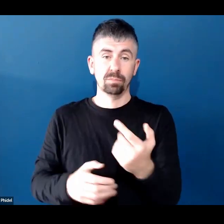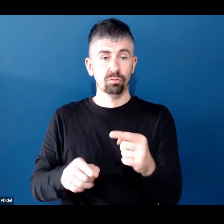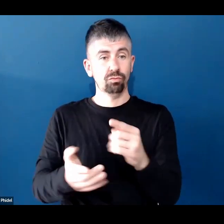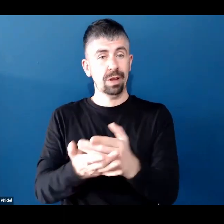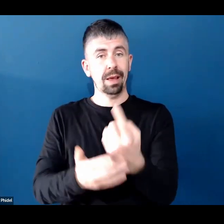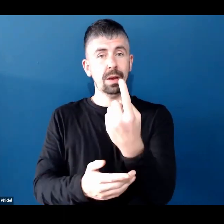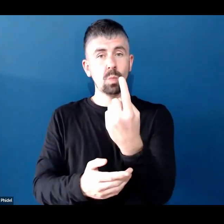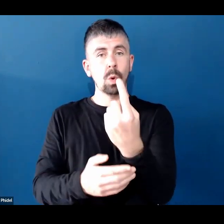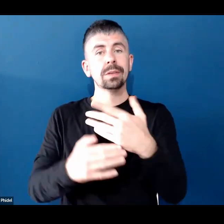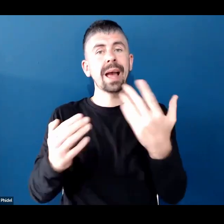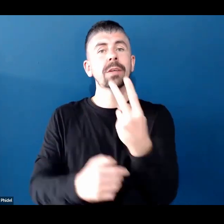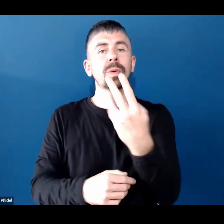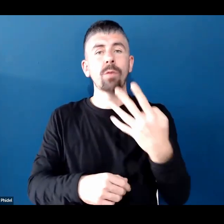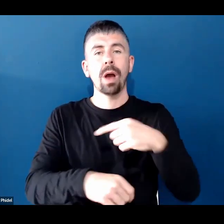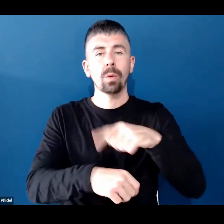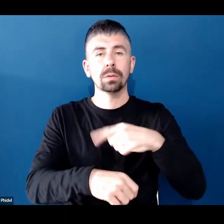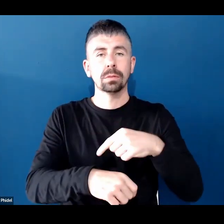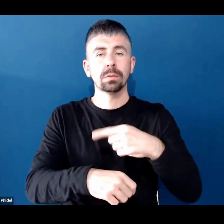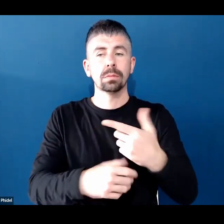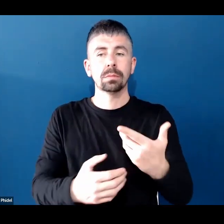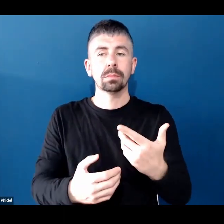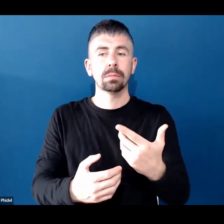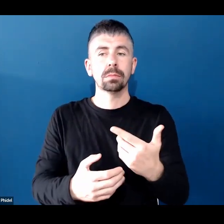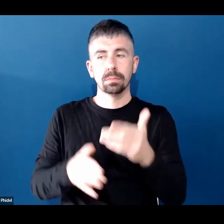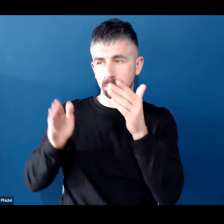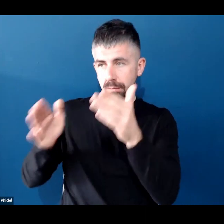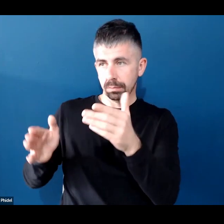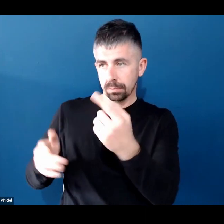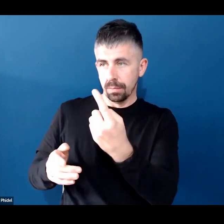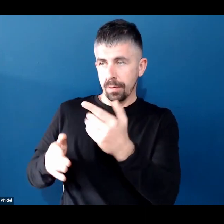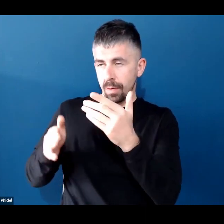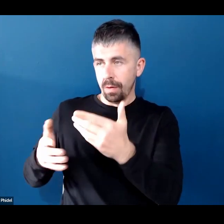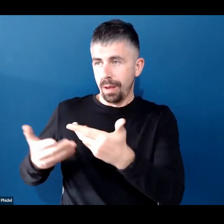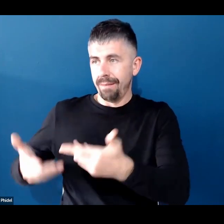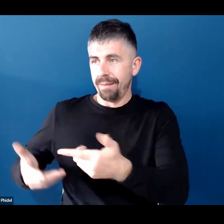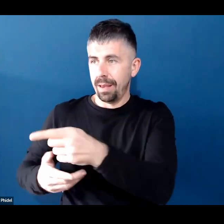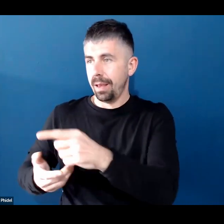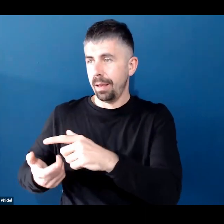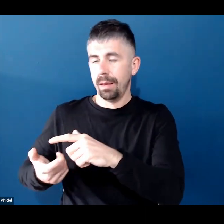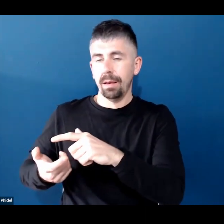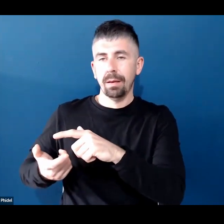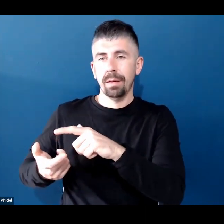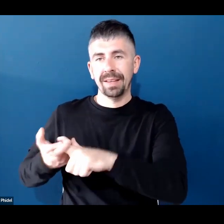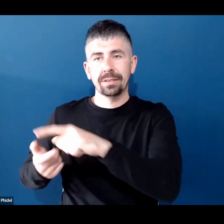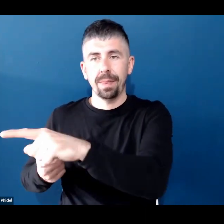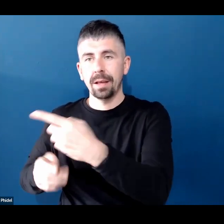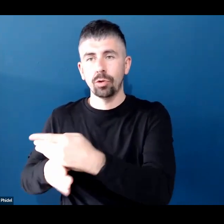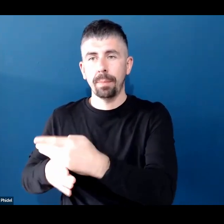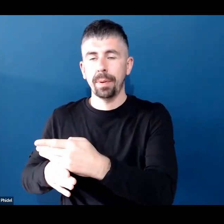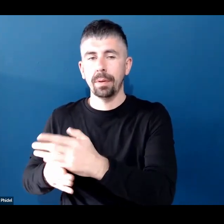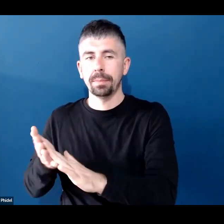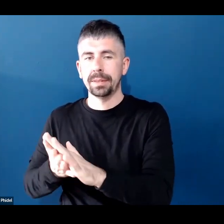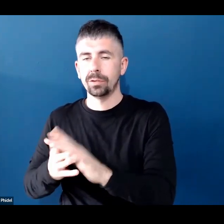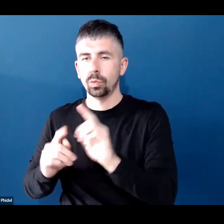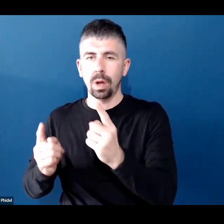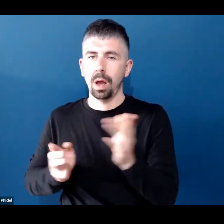hours. If you spend, more hours within one paid job, it means you will spend less hours doing something else. Before, economists